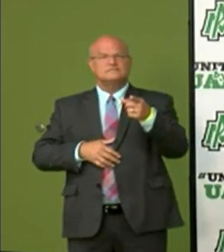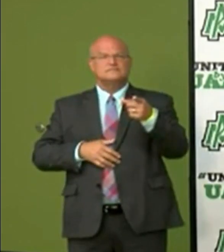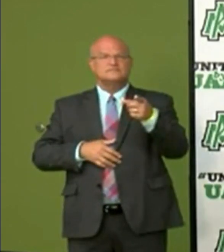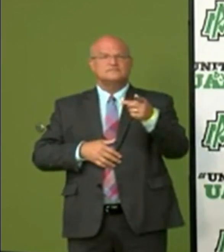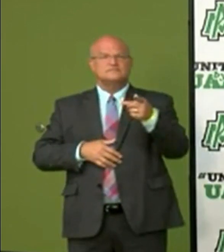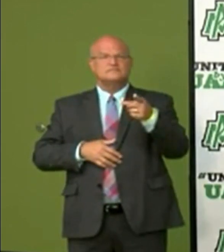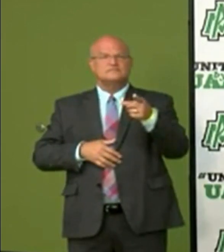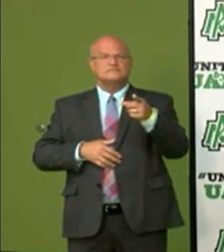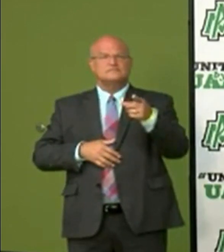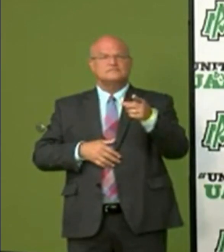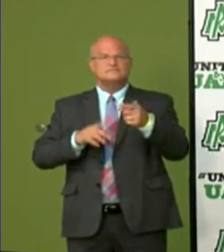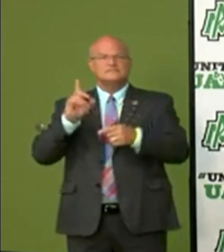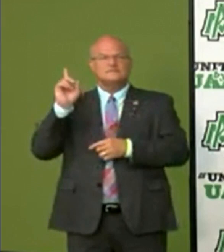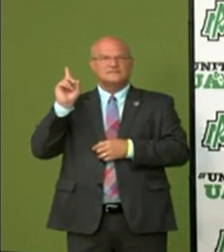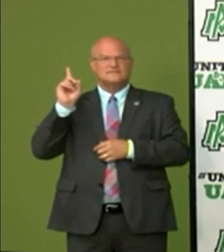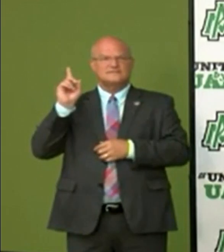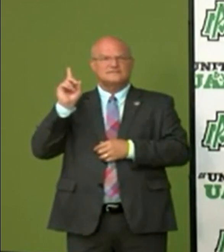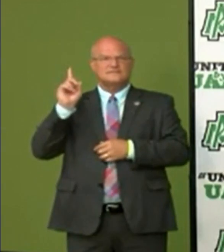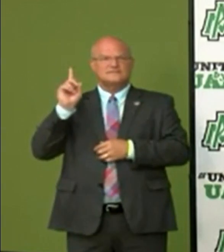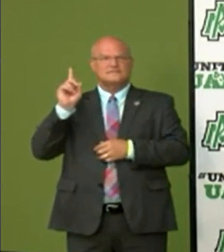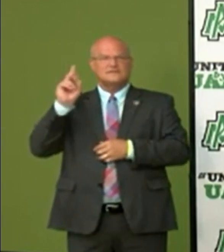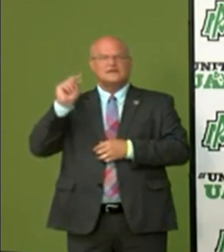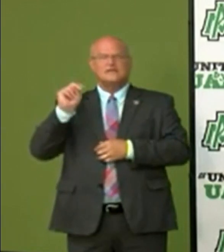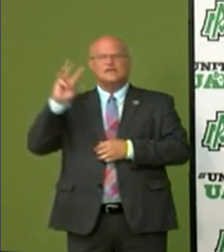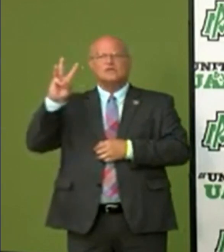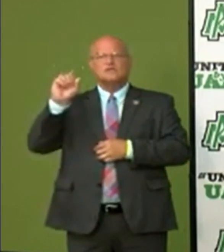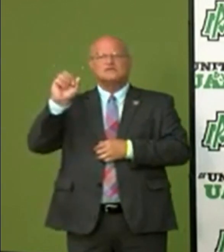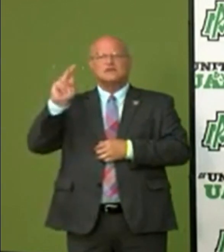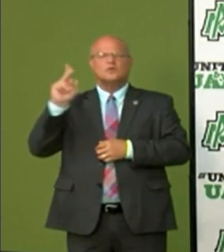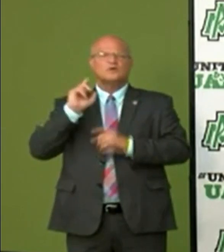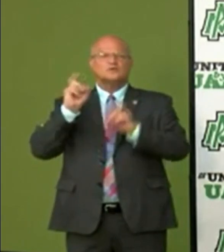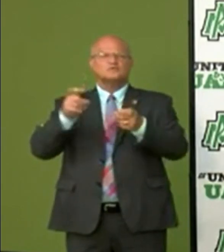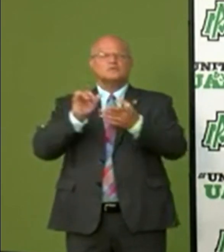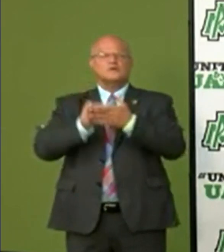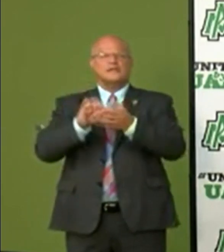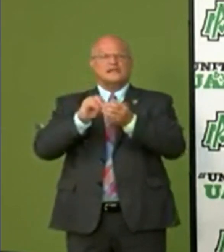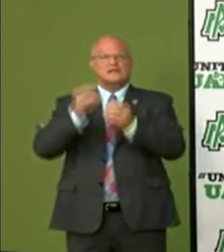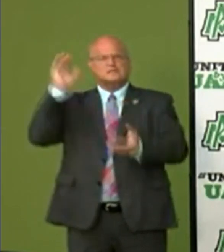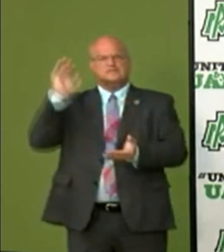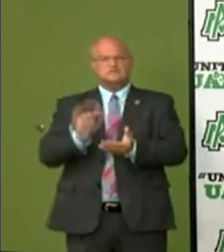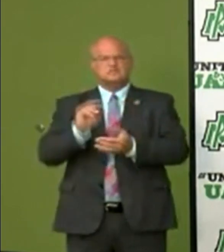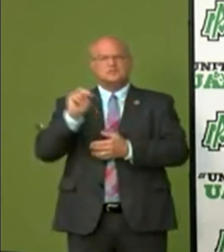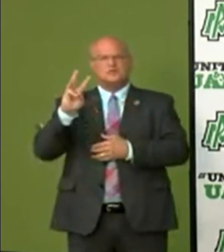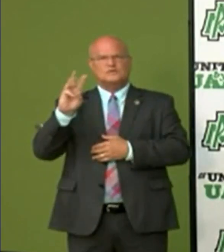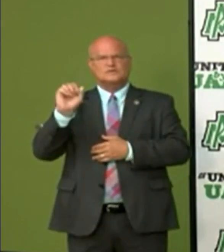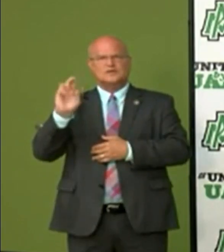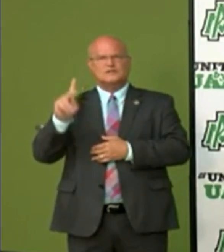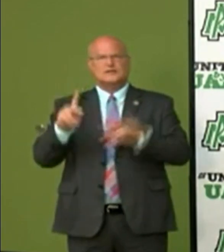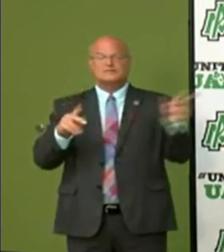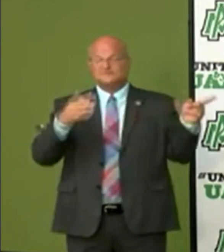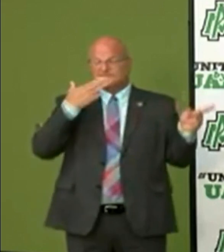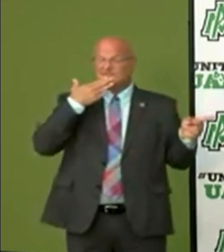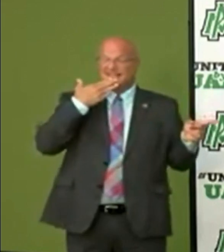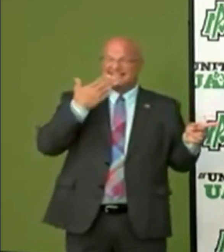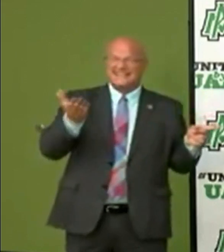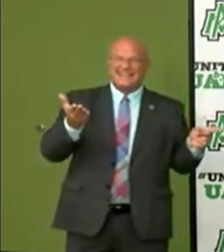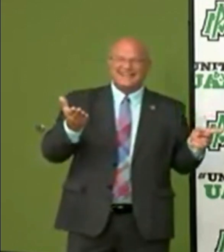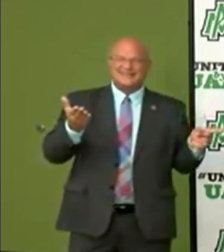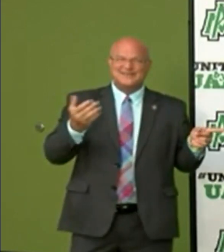Governor, it appears the numbers are going down in Northwest Arkansas. What do you attribute that to? Well, thank you.